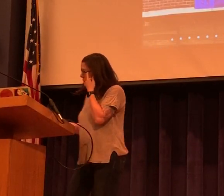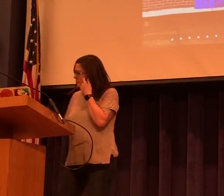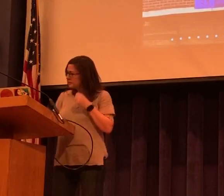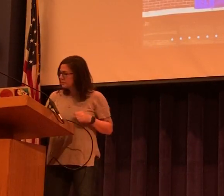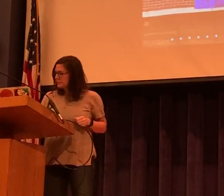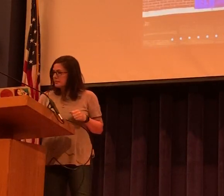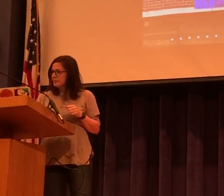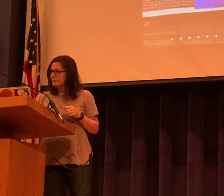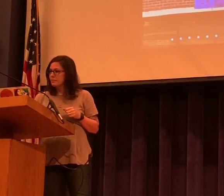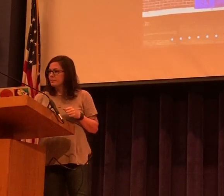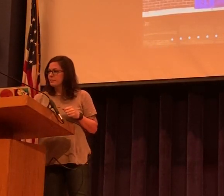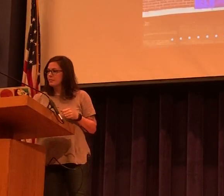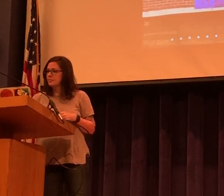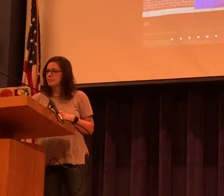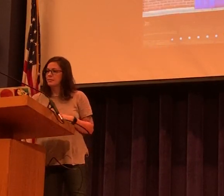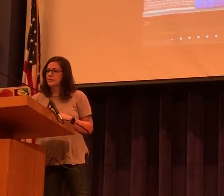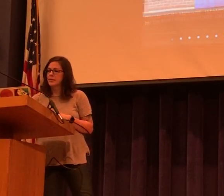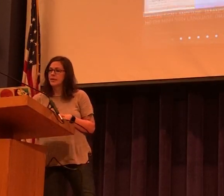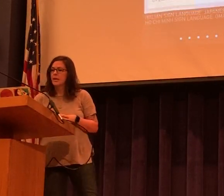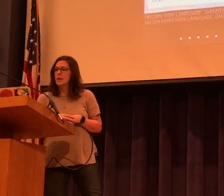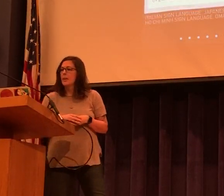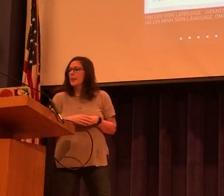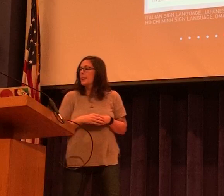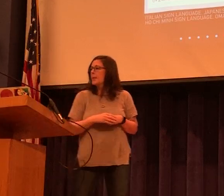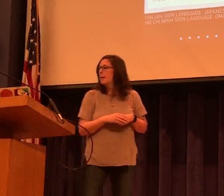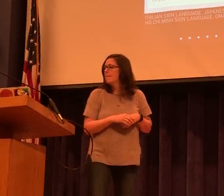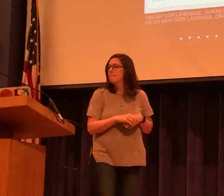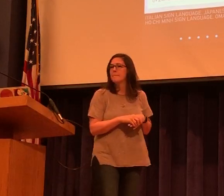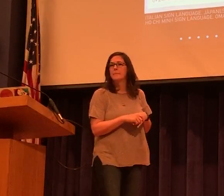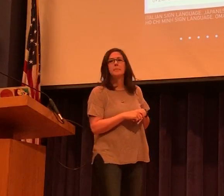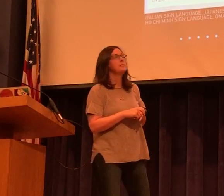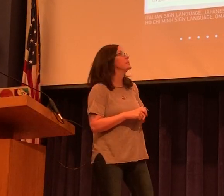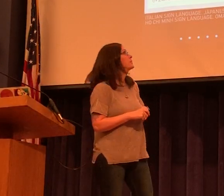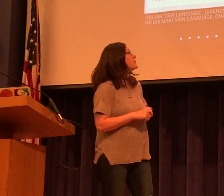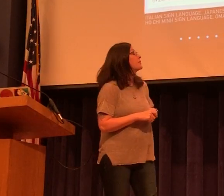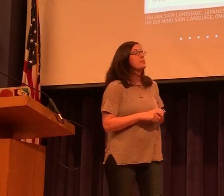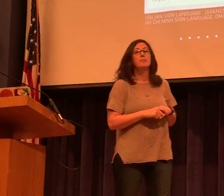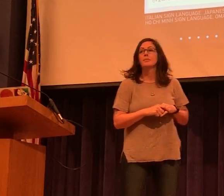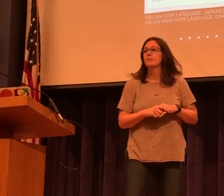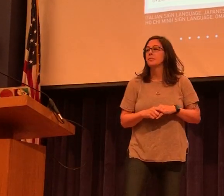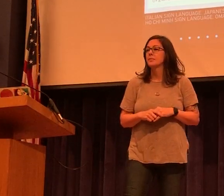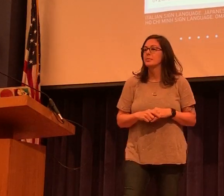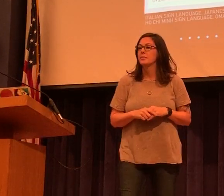someone signing Gallaudet, and then again broadly proclaiming that we are a signing